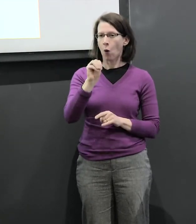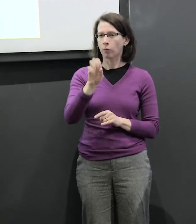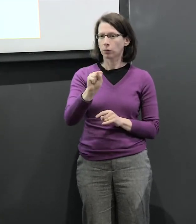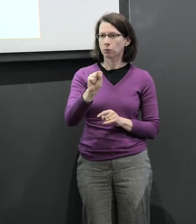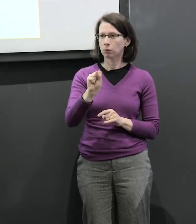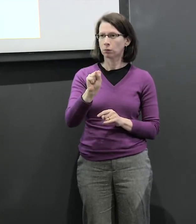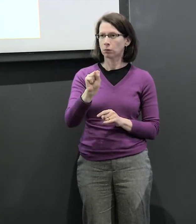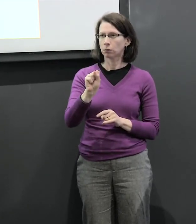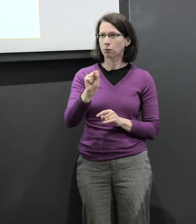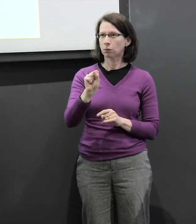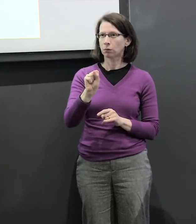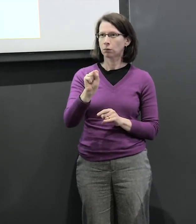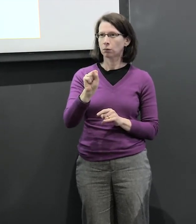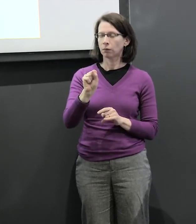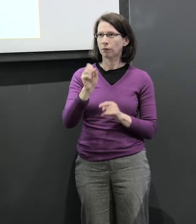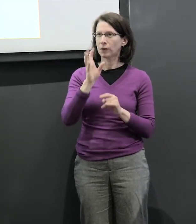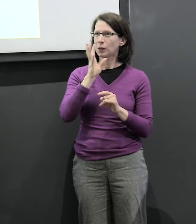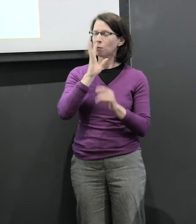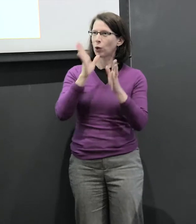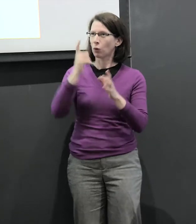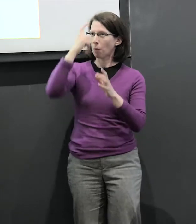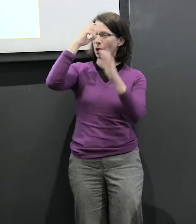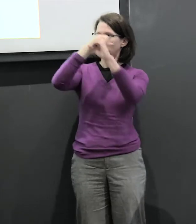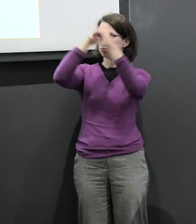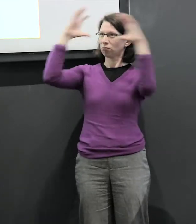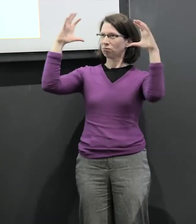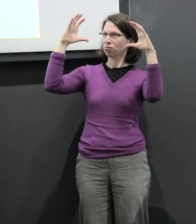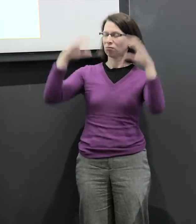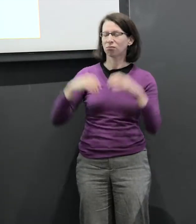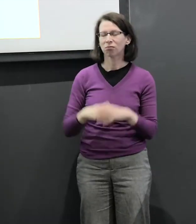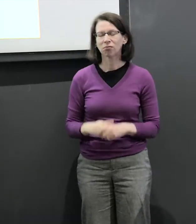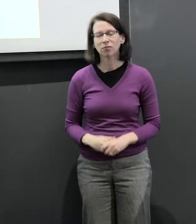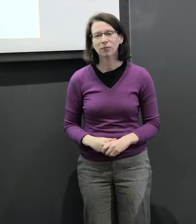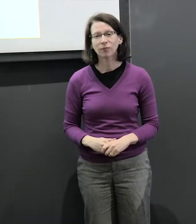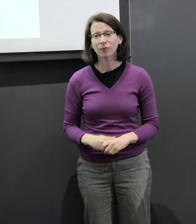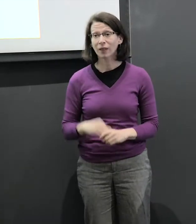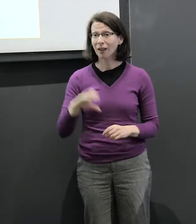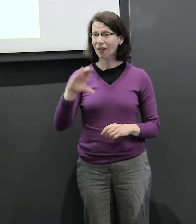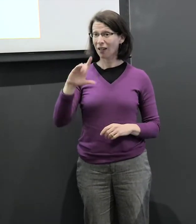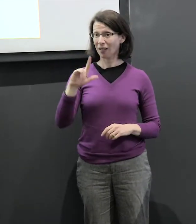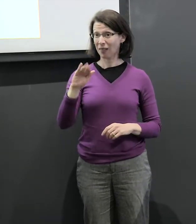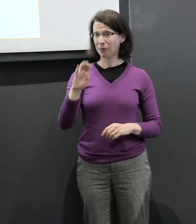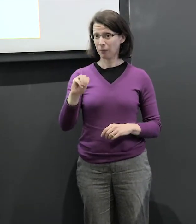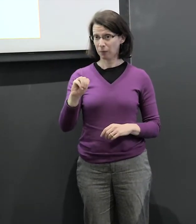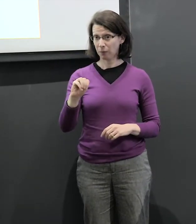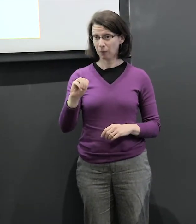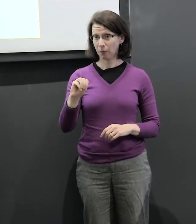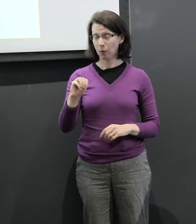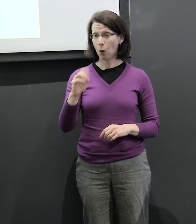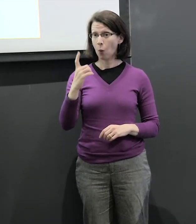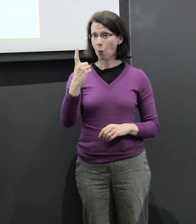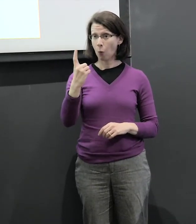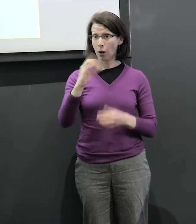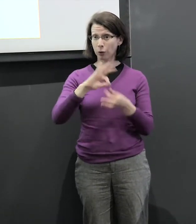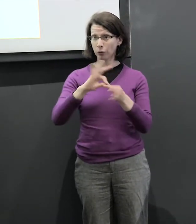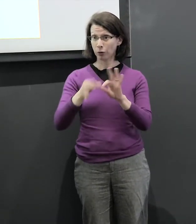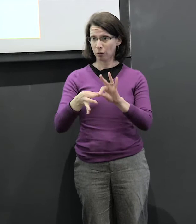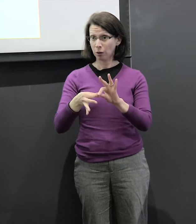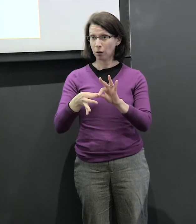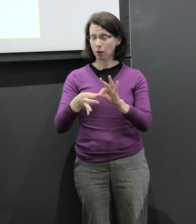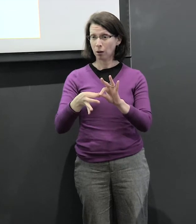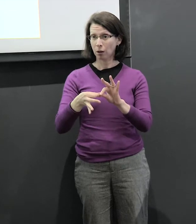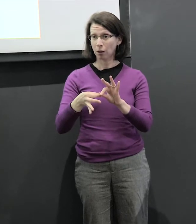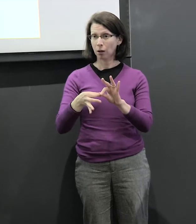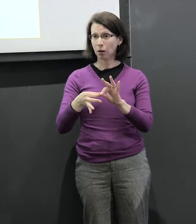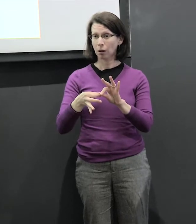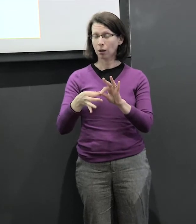the minds of the speakers. The claim is that one reading is